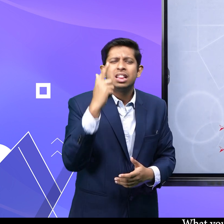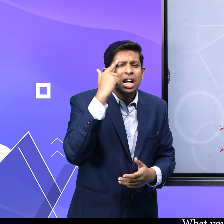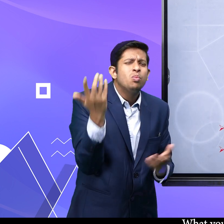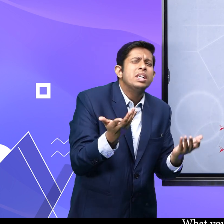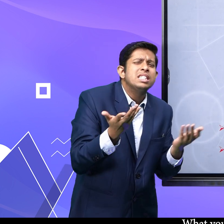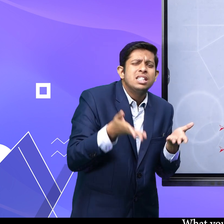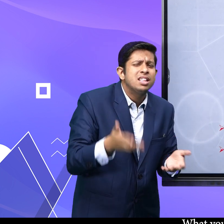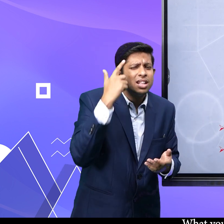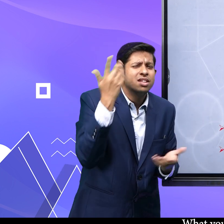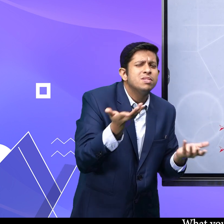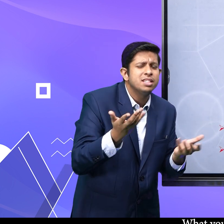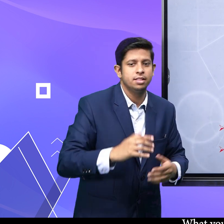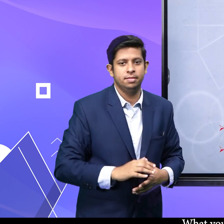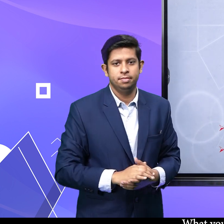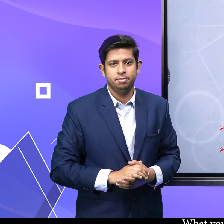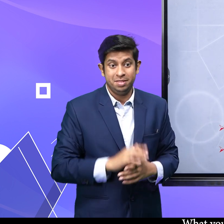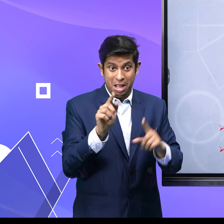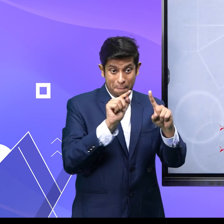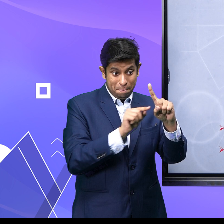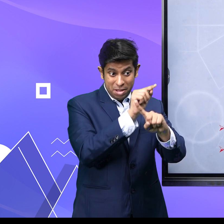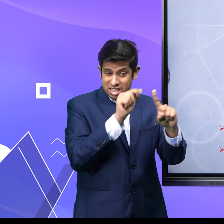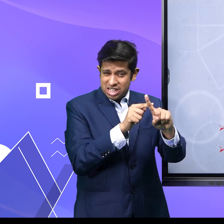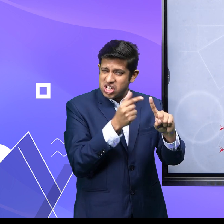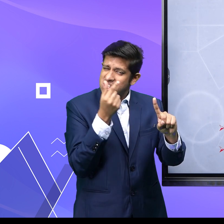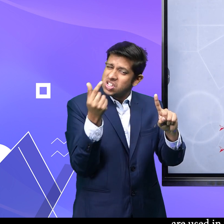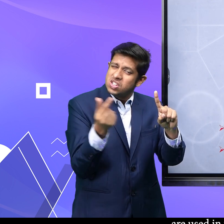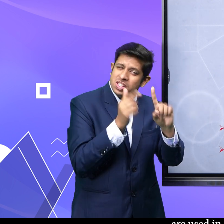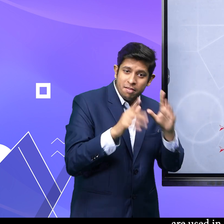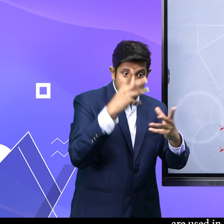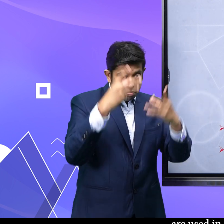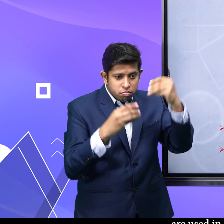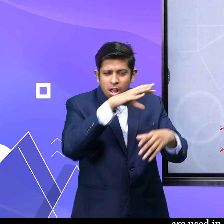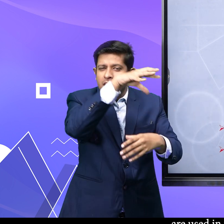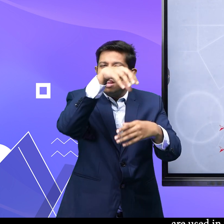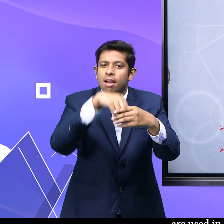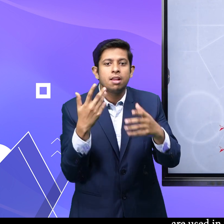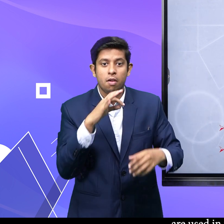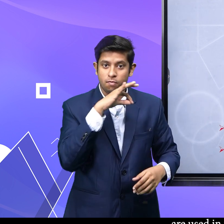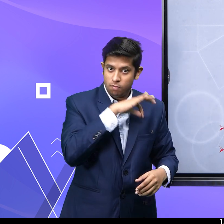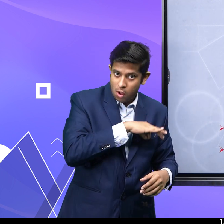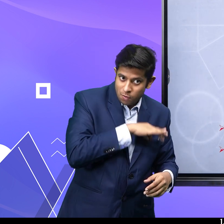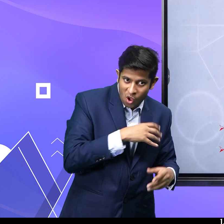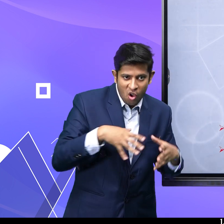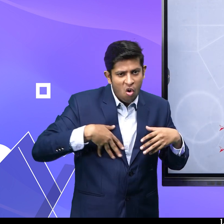What you are thinking is right. Percentages are used in the calculation of profit, loss,